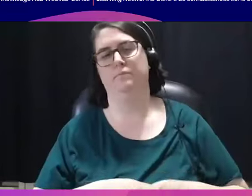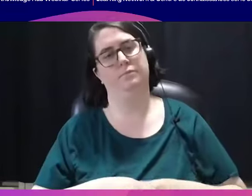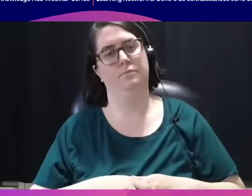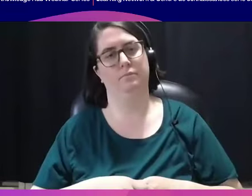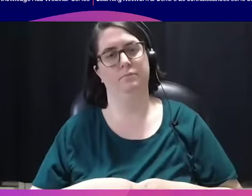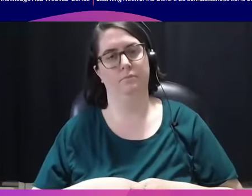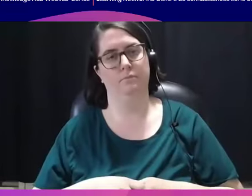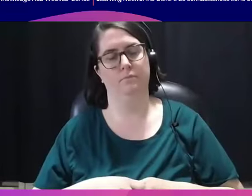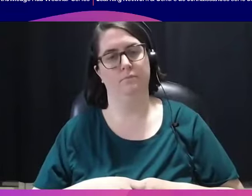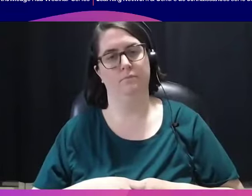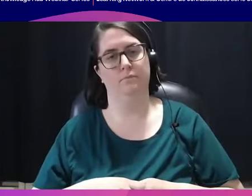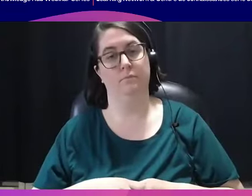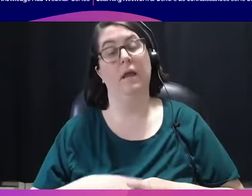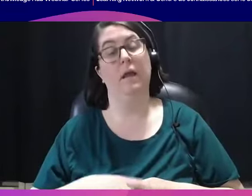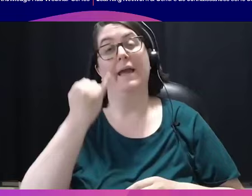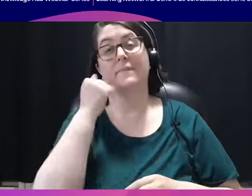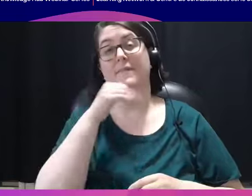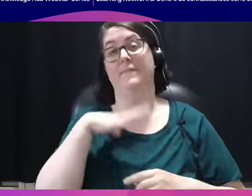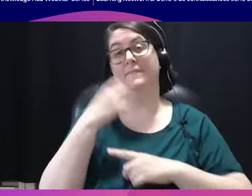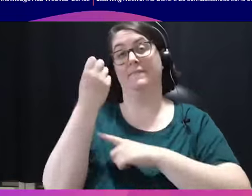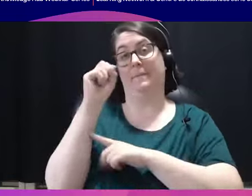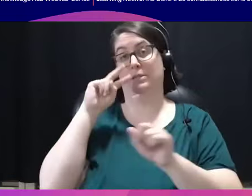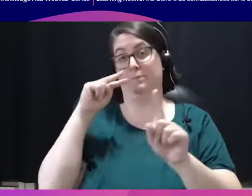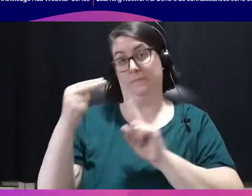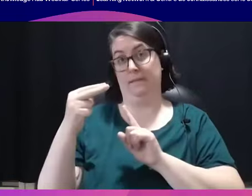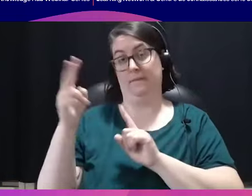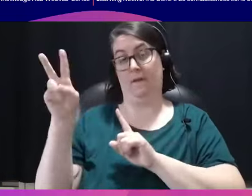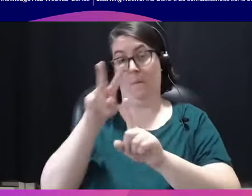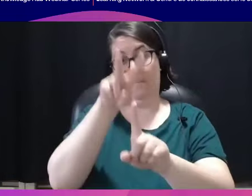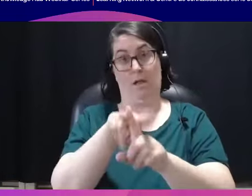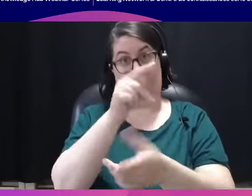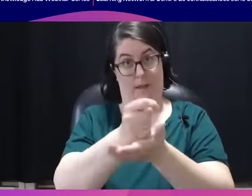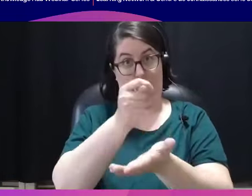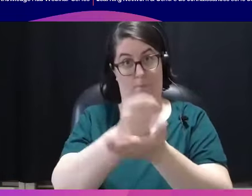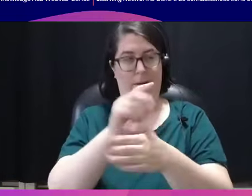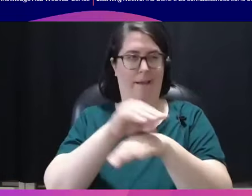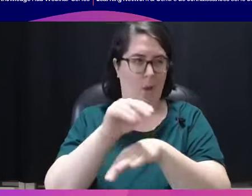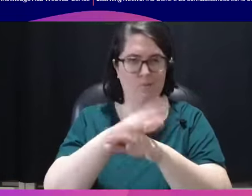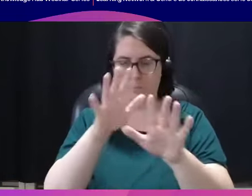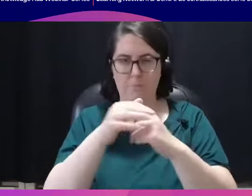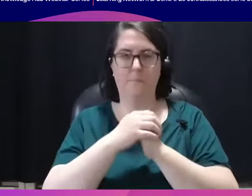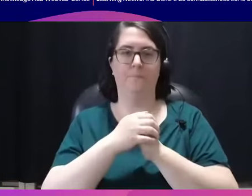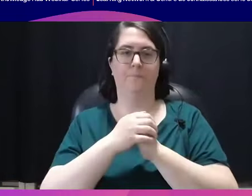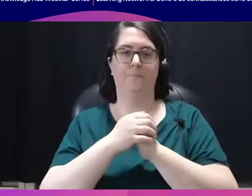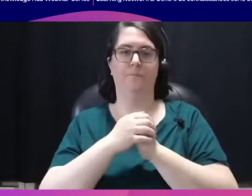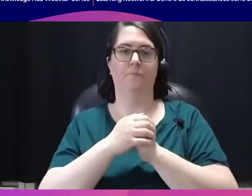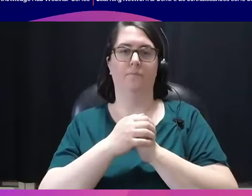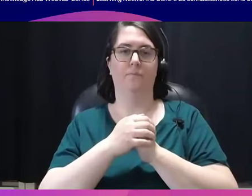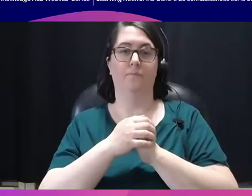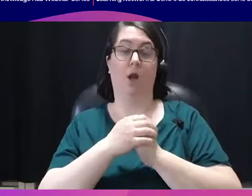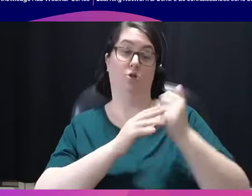If we were to take a feminist perspective and apply it to therapy, to counseling, it would say that